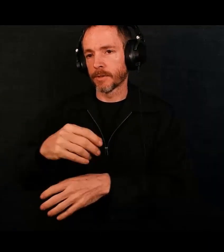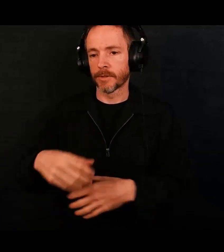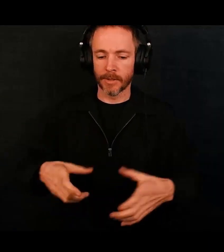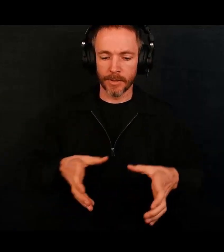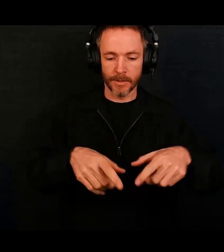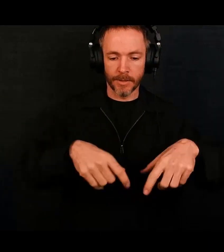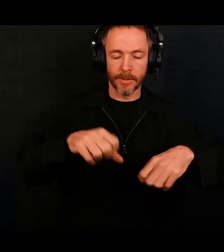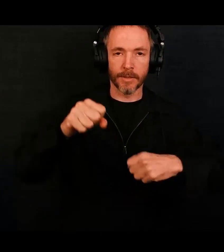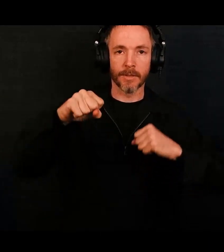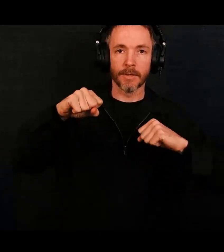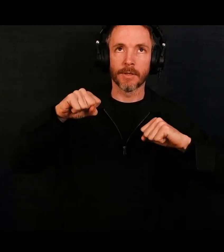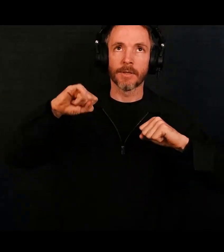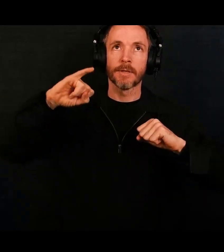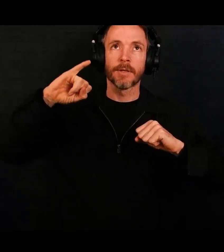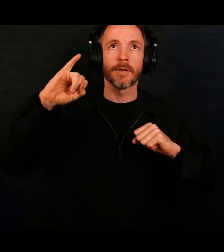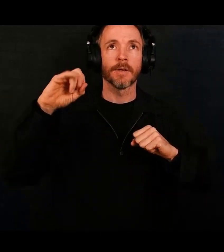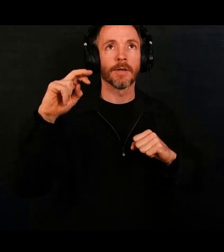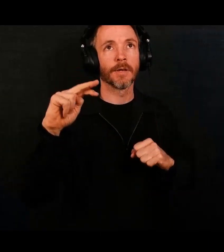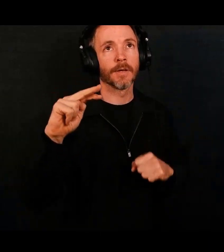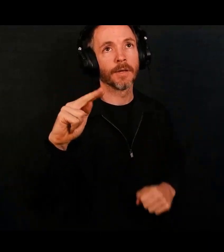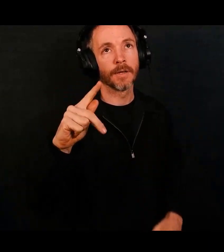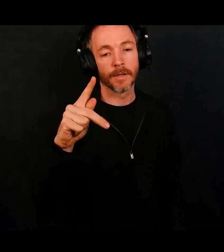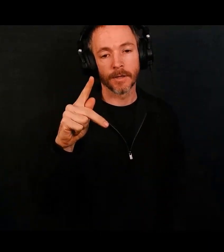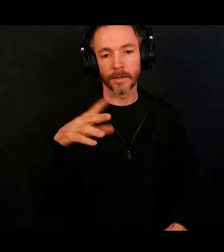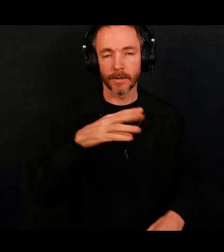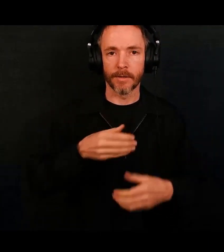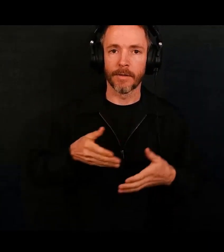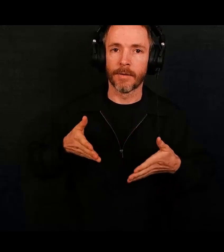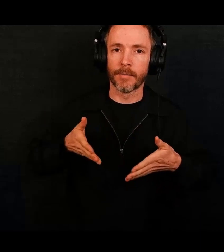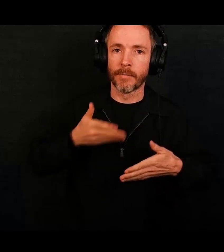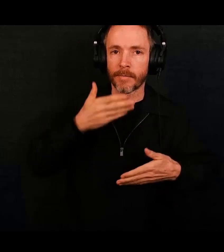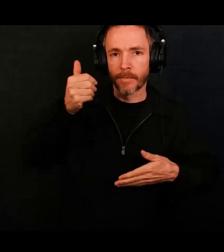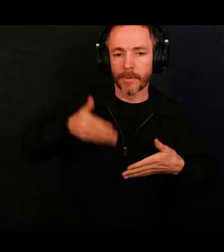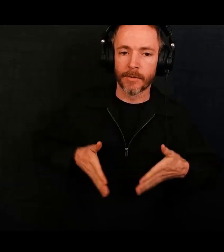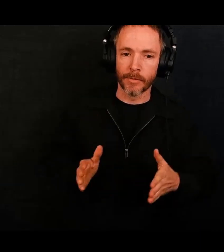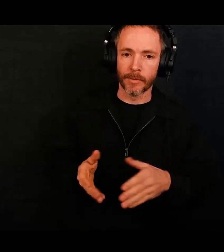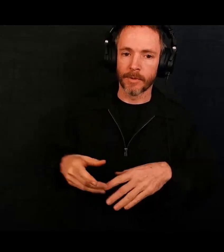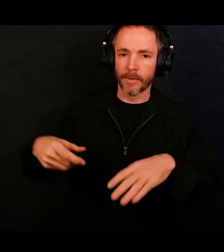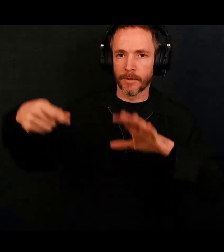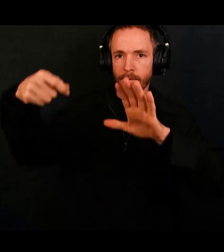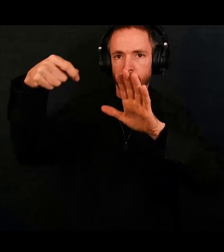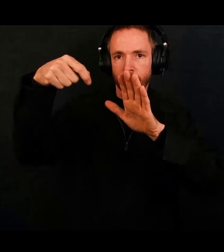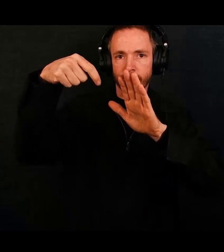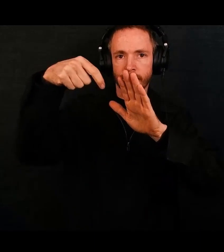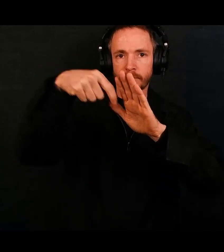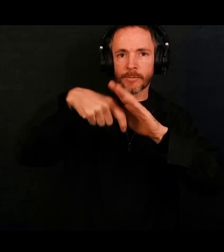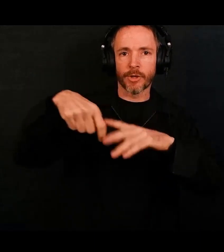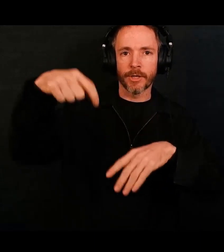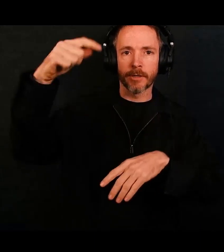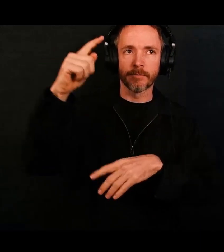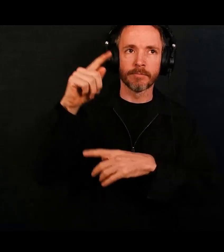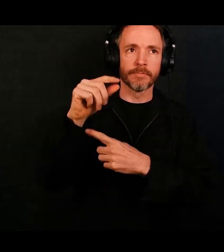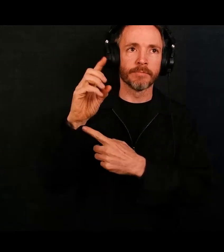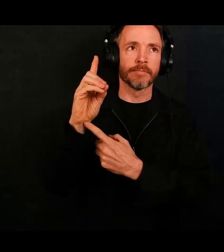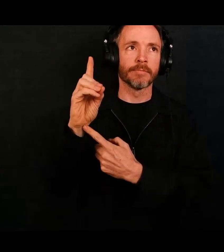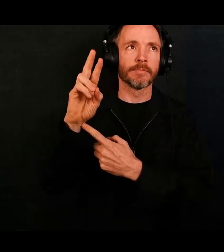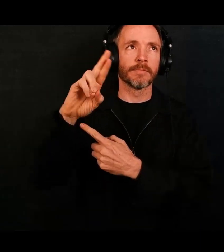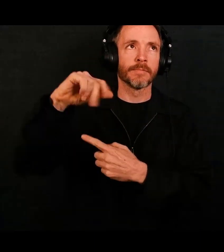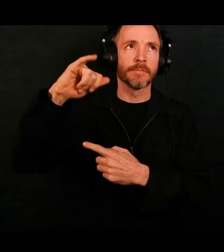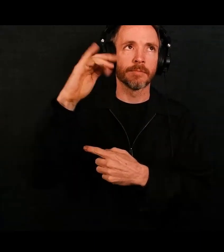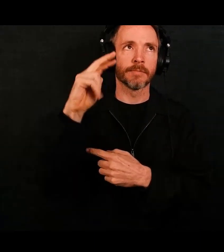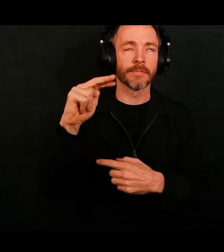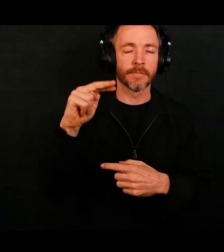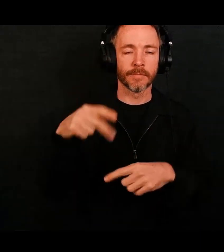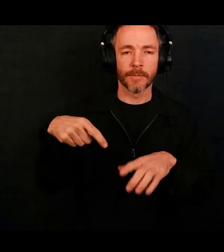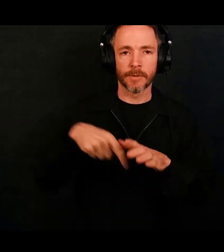and a better way of draining into drainable buckets. And a better way of